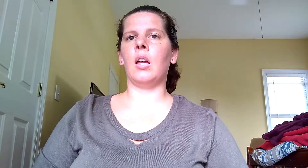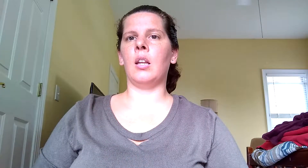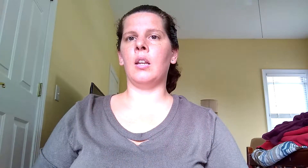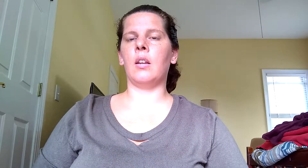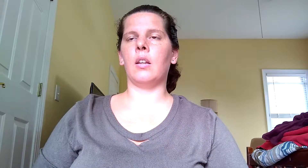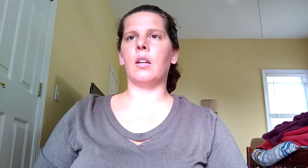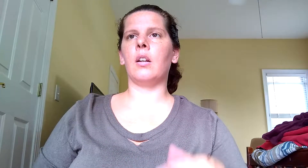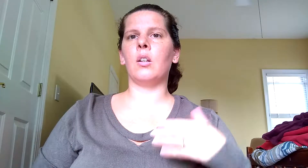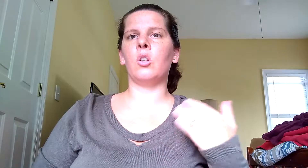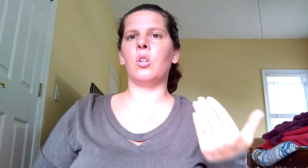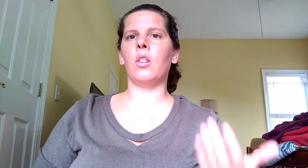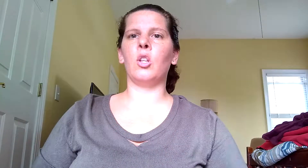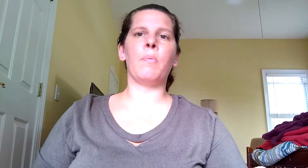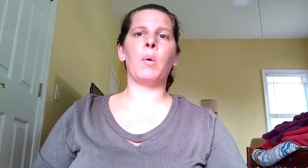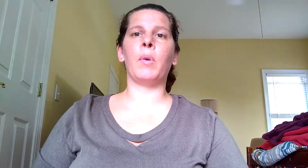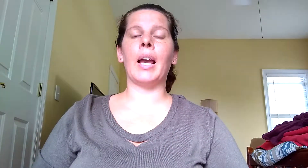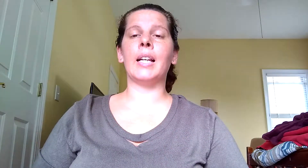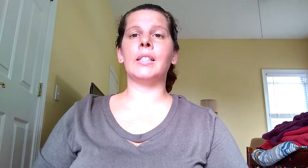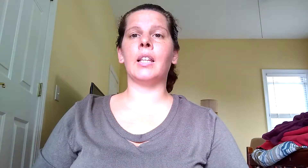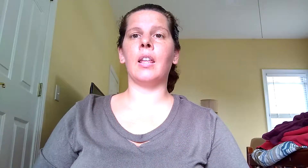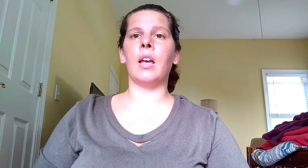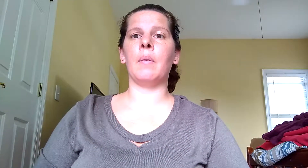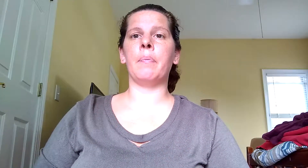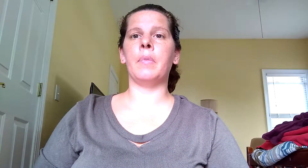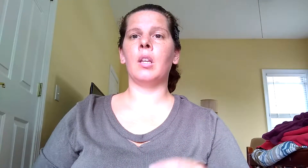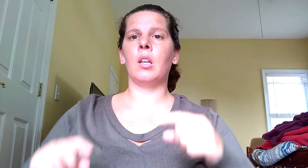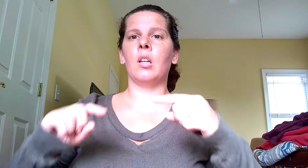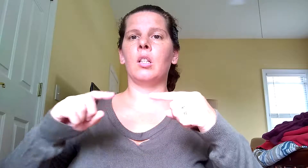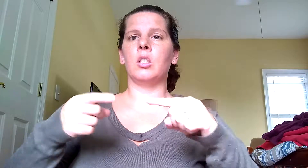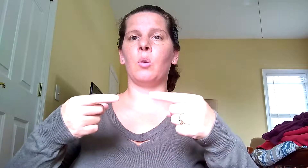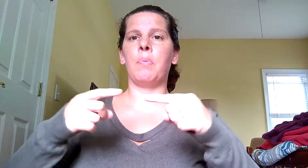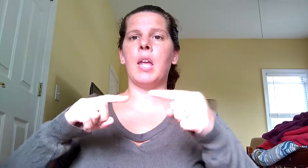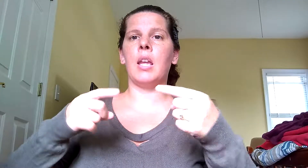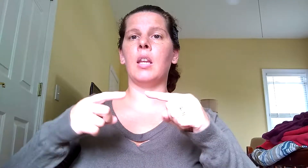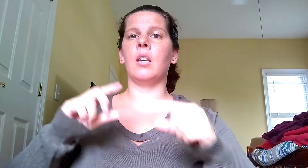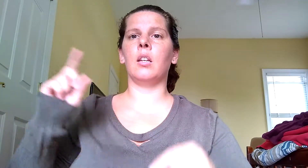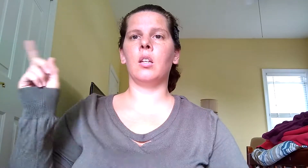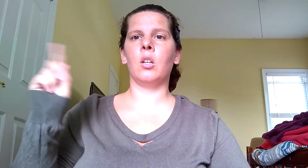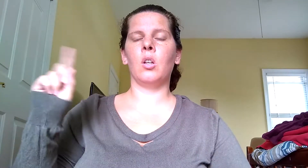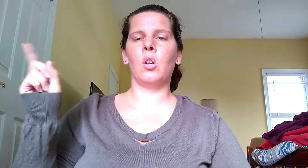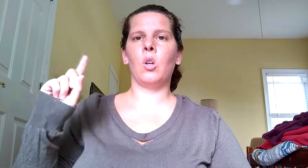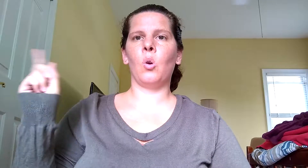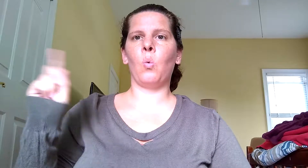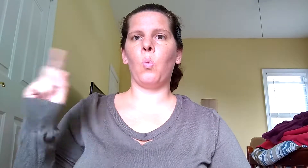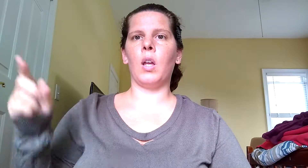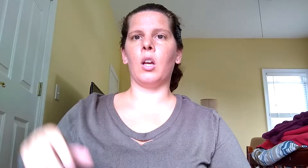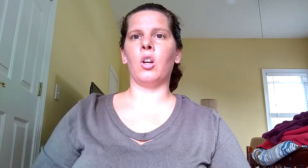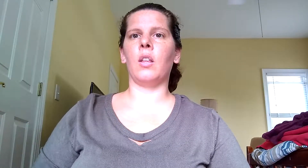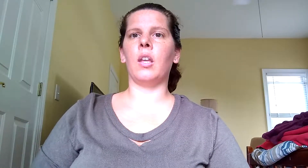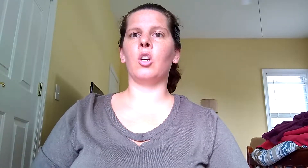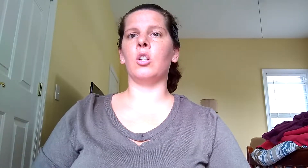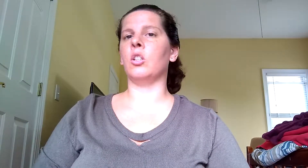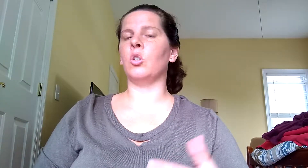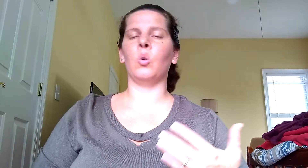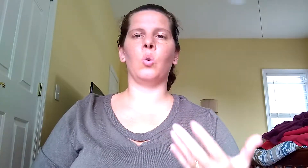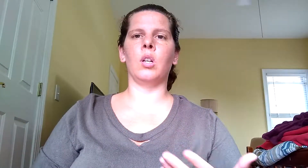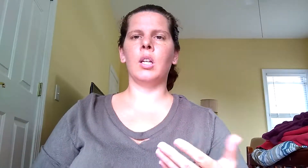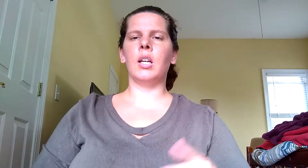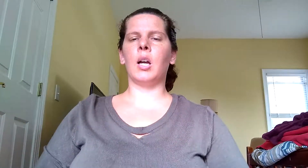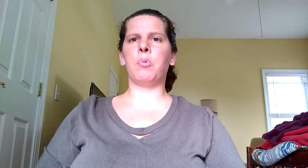and then you might want to ask them, so pain where? And they could do a couple